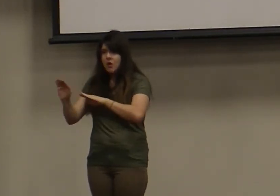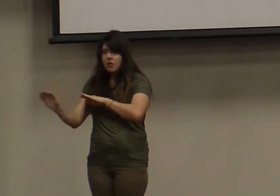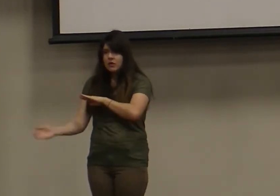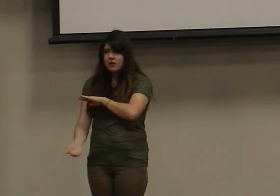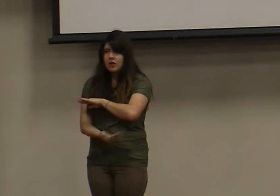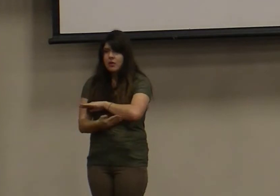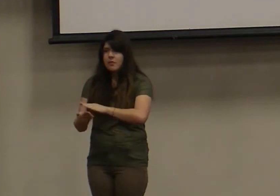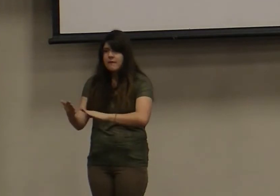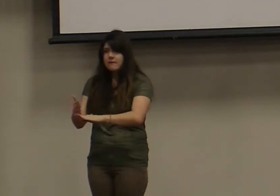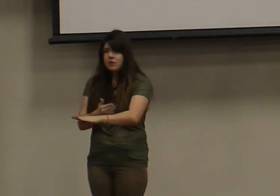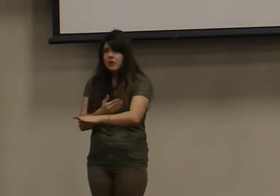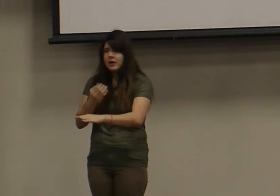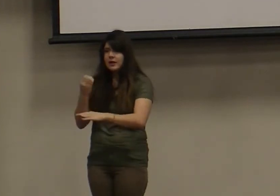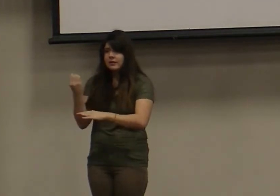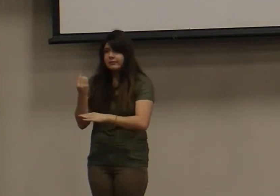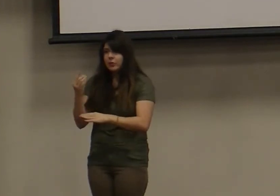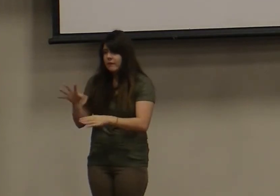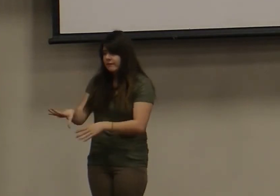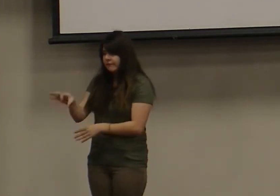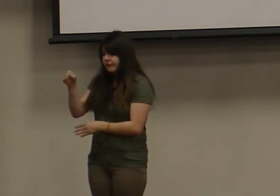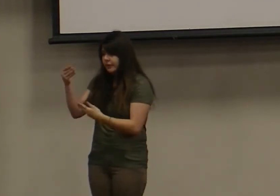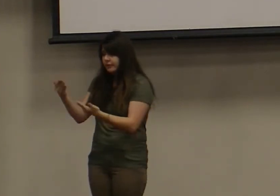them.